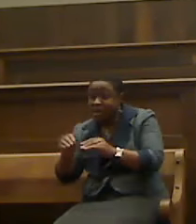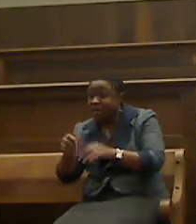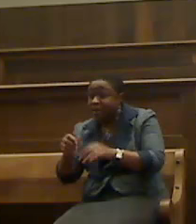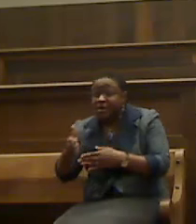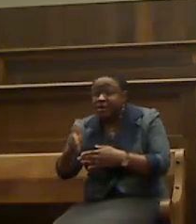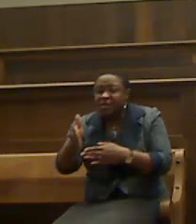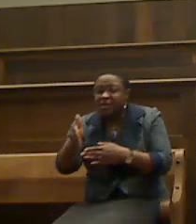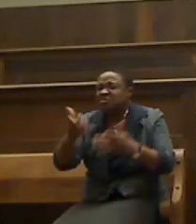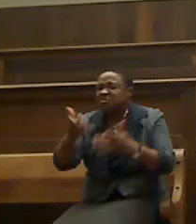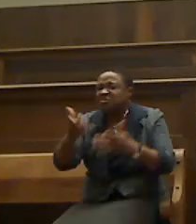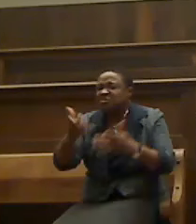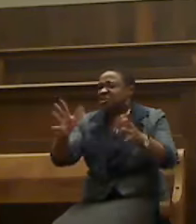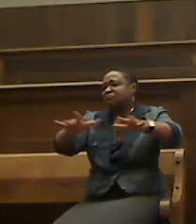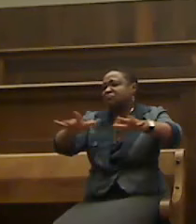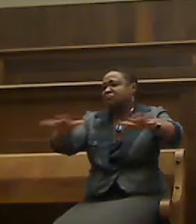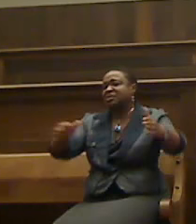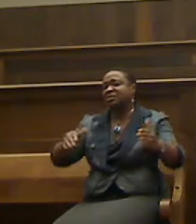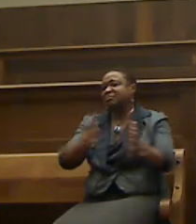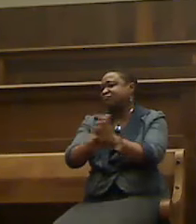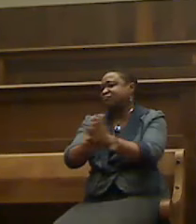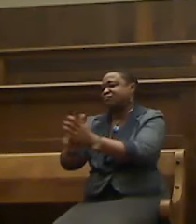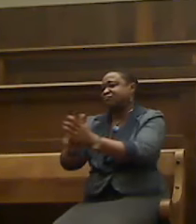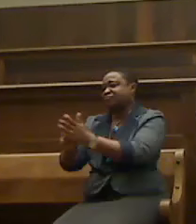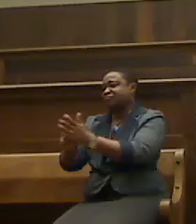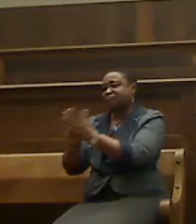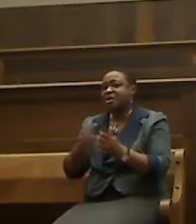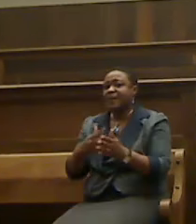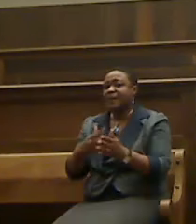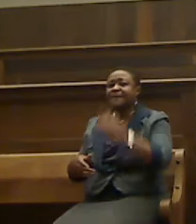the life of the salmon population. Yeah, in the back.